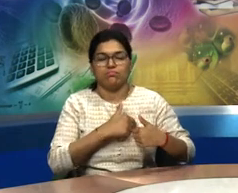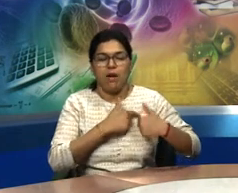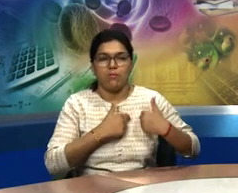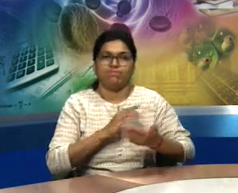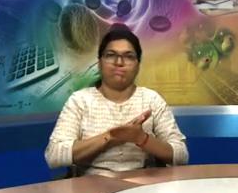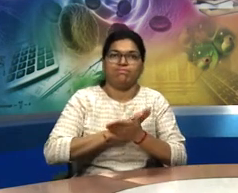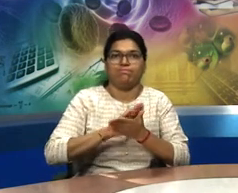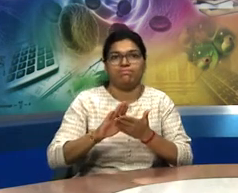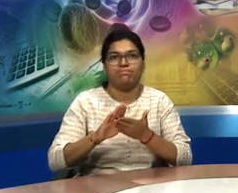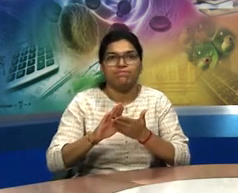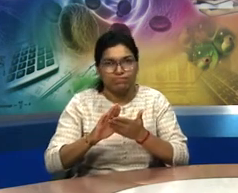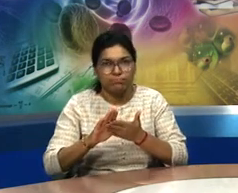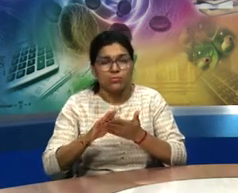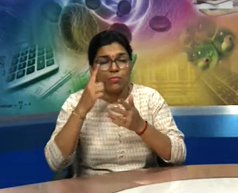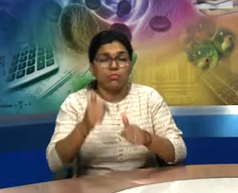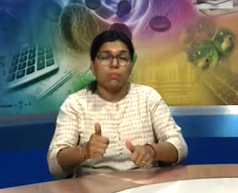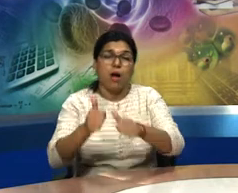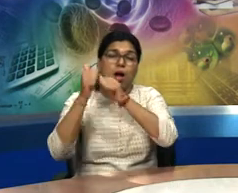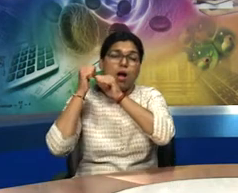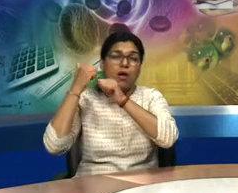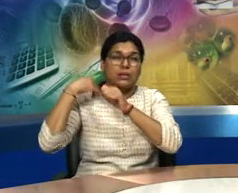Mahatma Gandhiji, when he did a clean confession